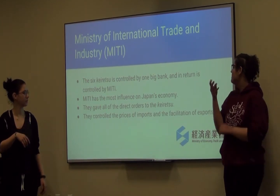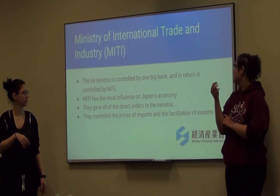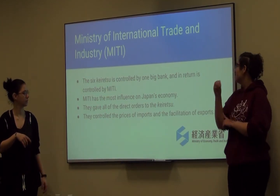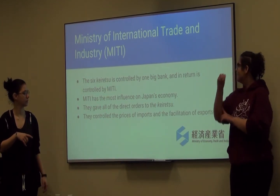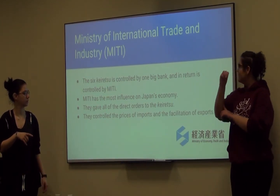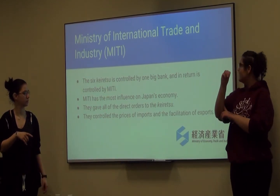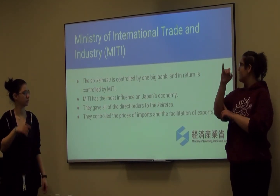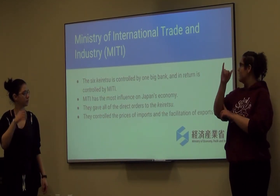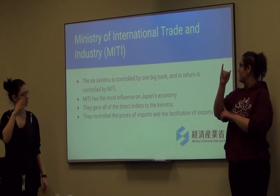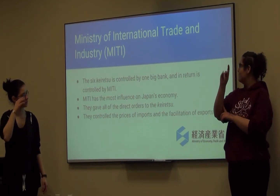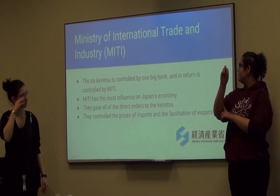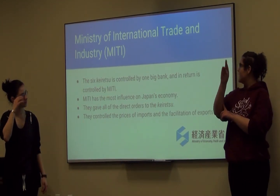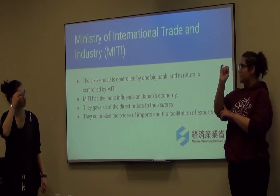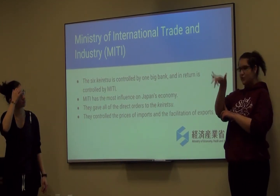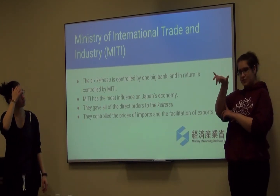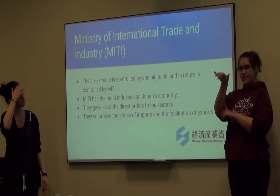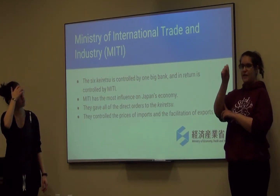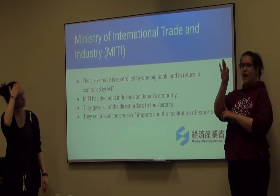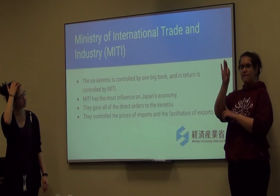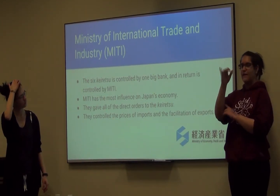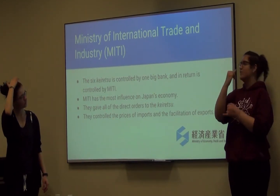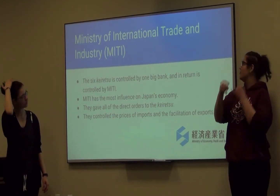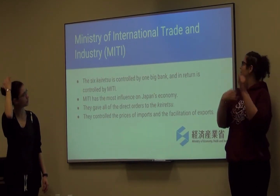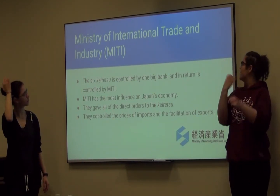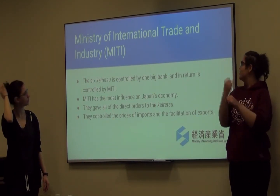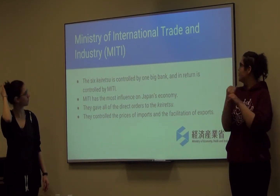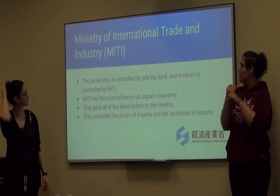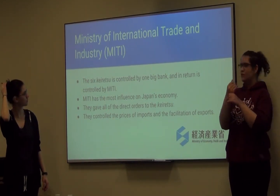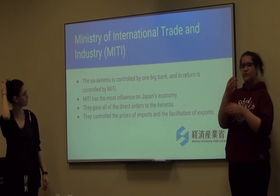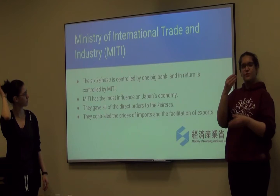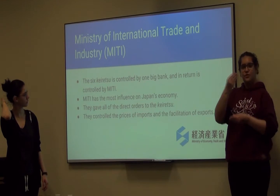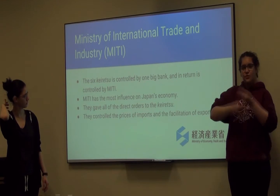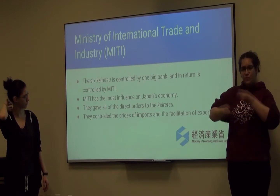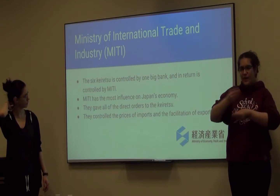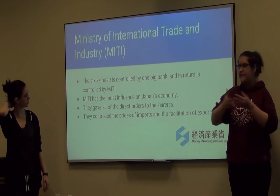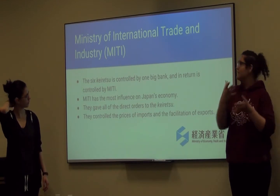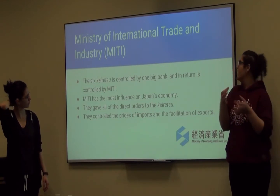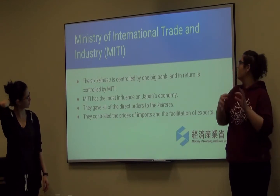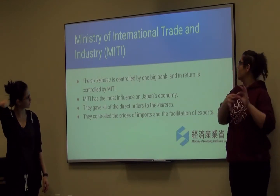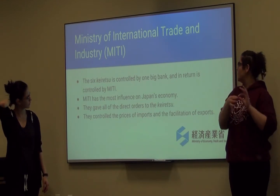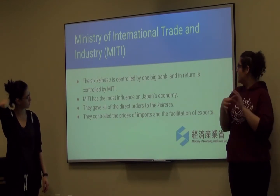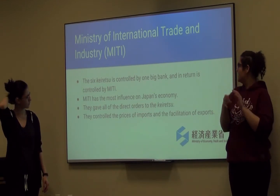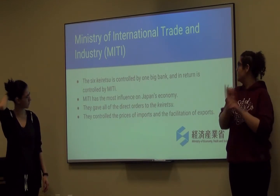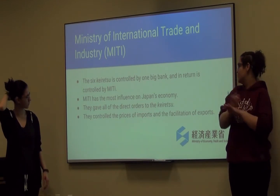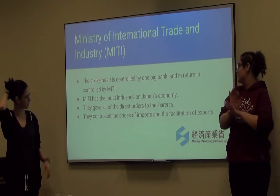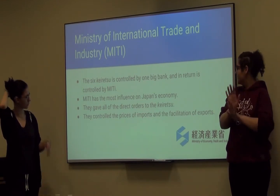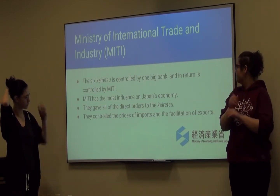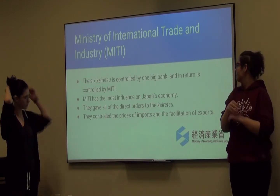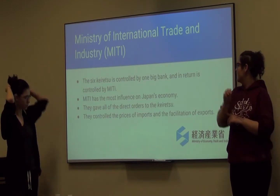I'll do this part. So the Ministry of International Trade and Industry,